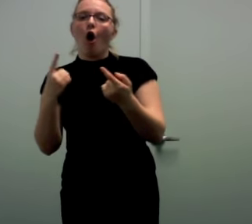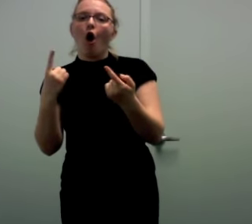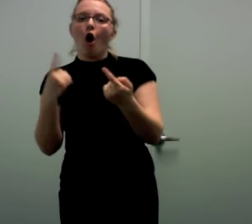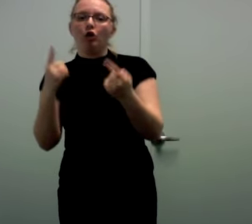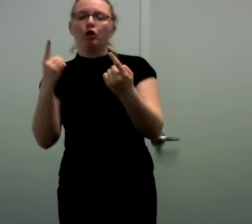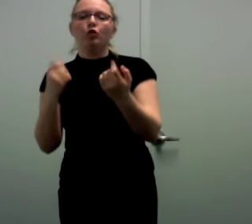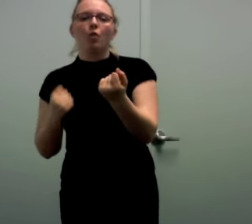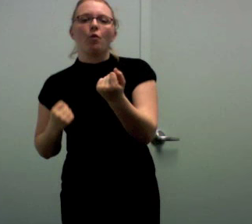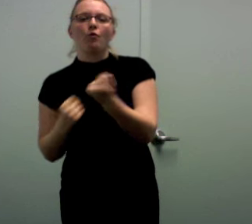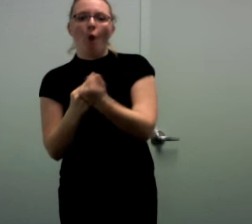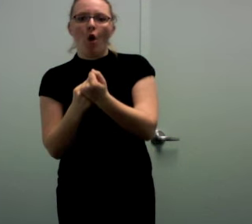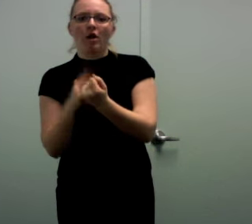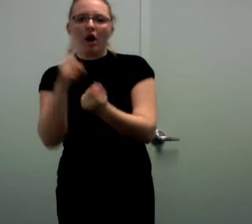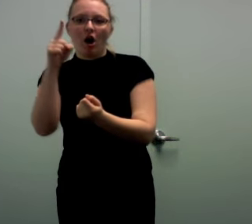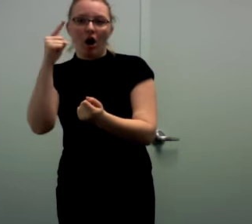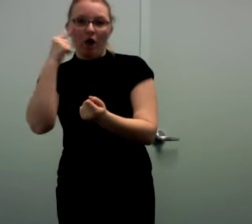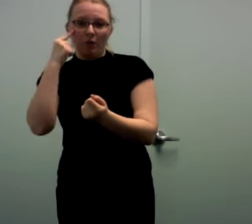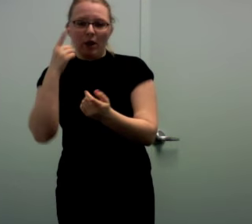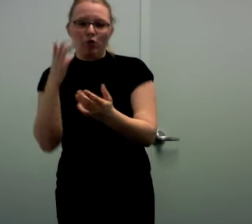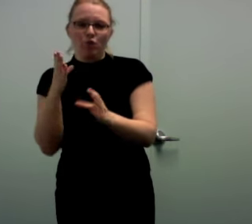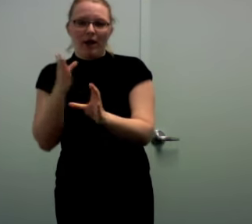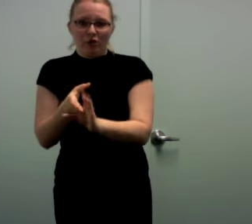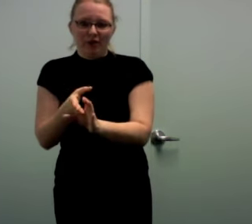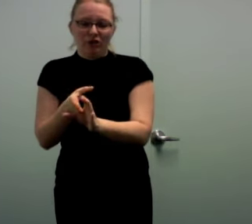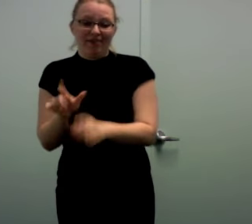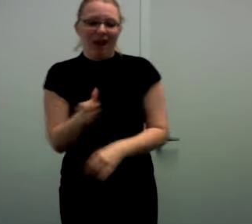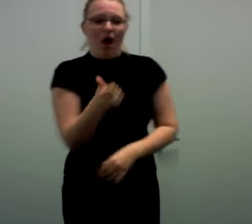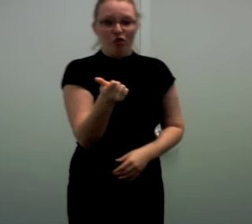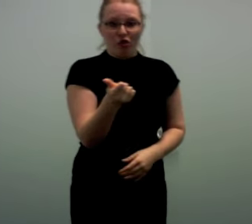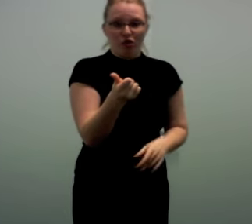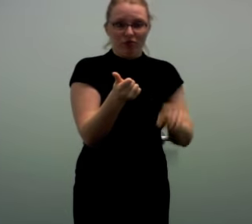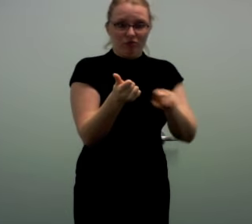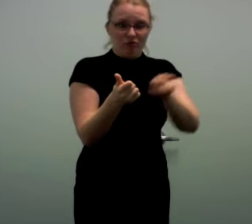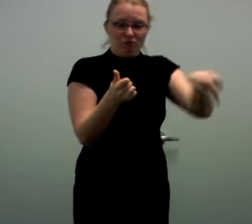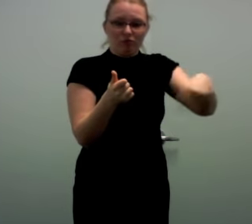in the United States, and the other side will argue against